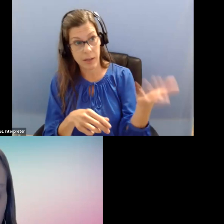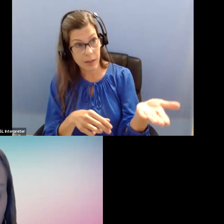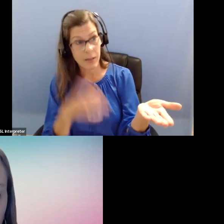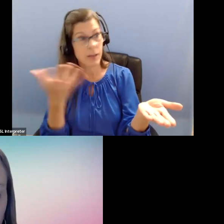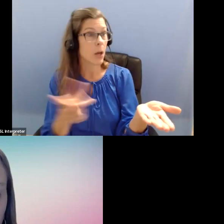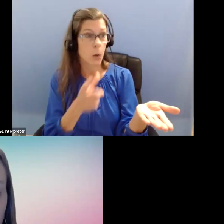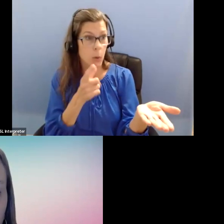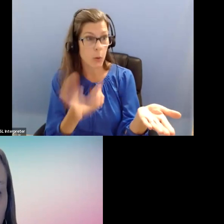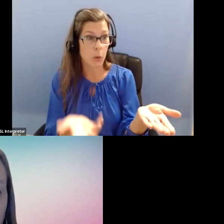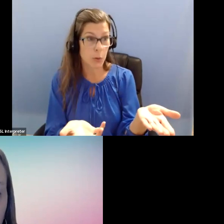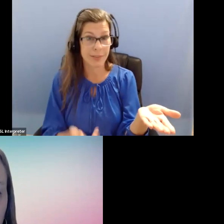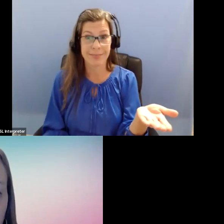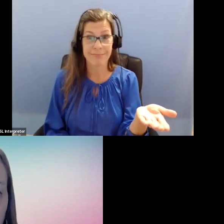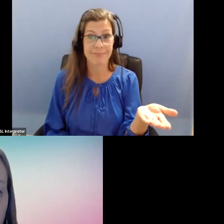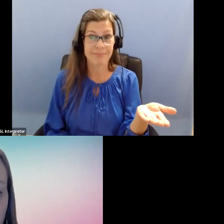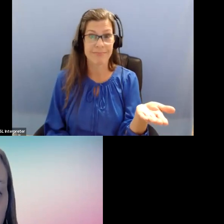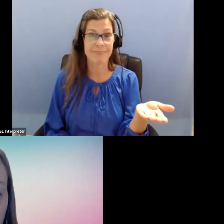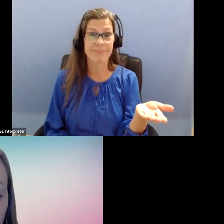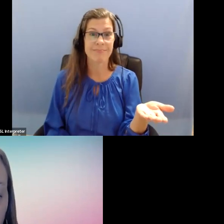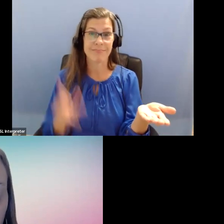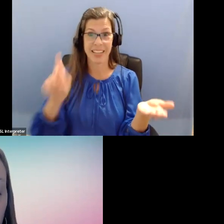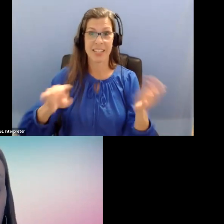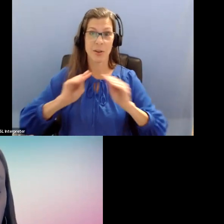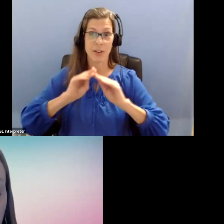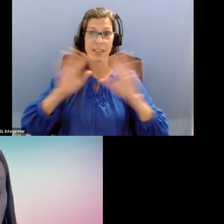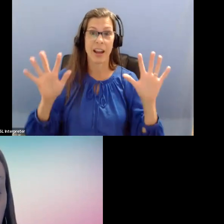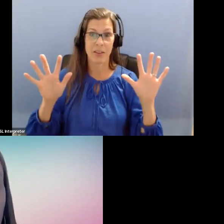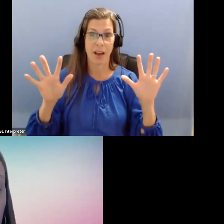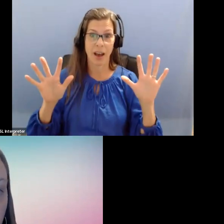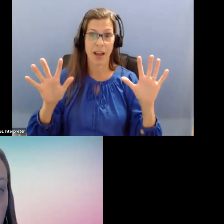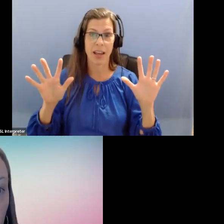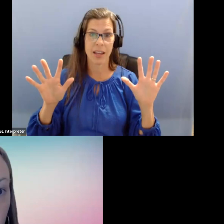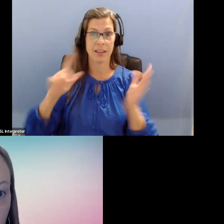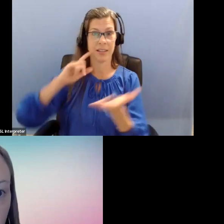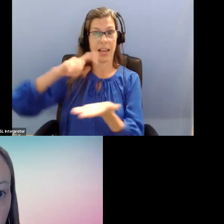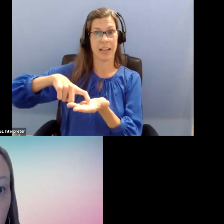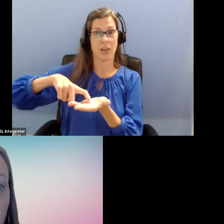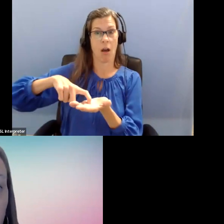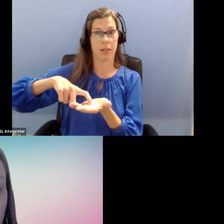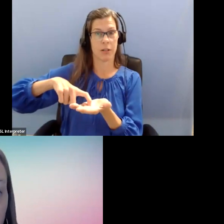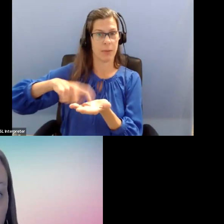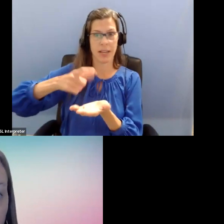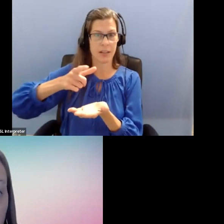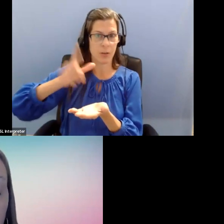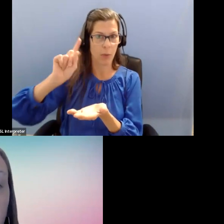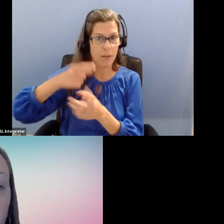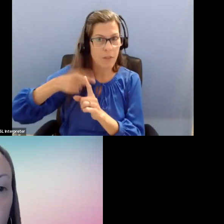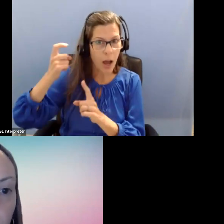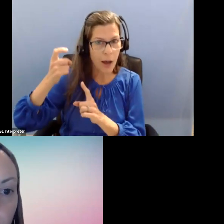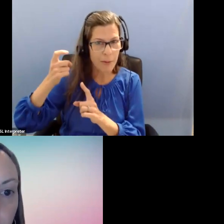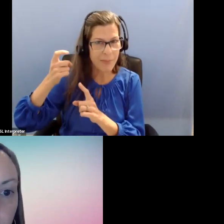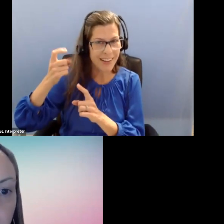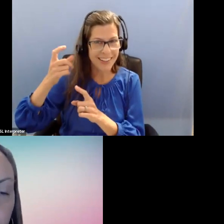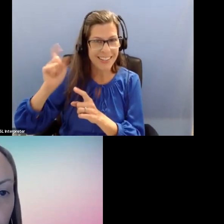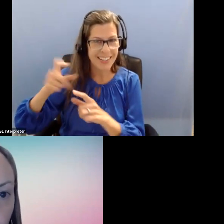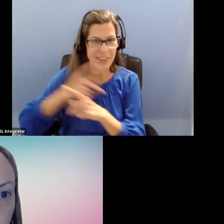good to clarify, because I feel like even an acknowledgement and who should that be coming from would be great to figure